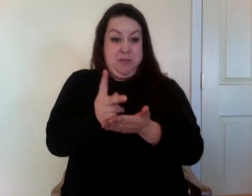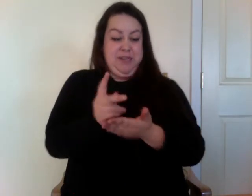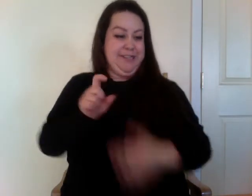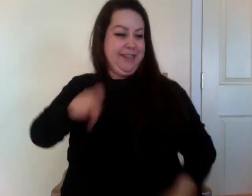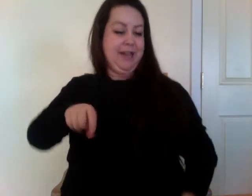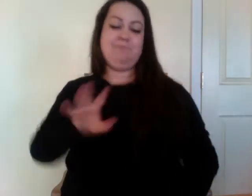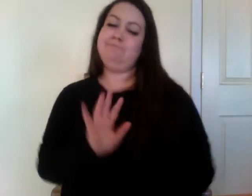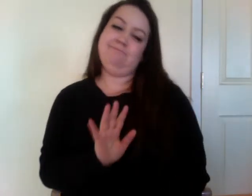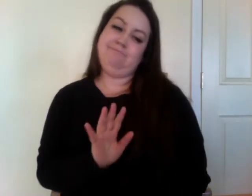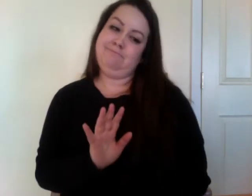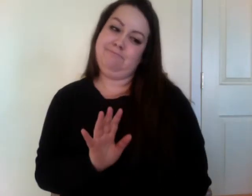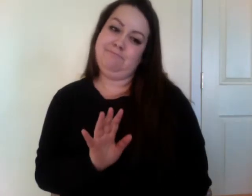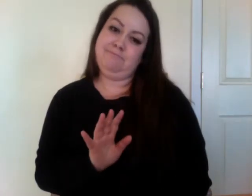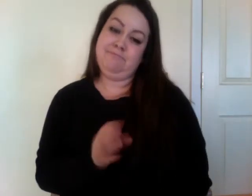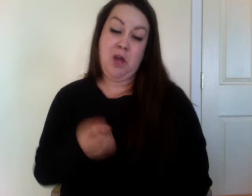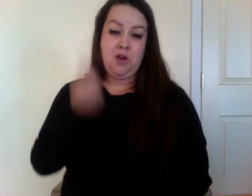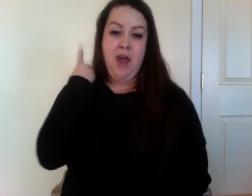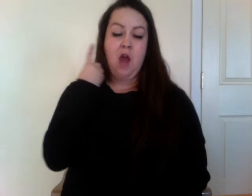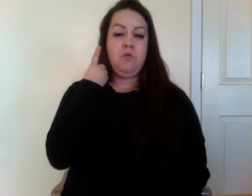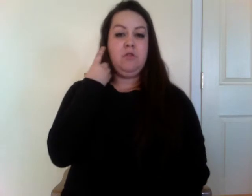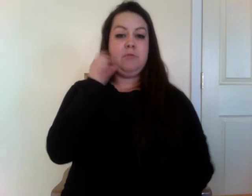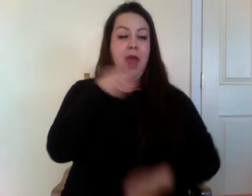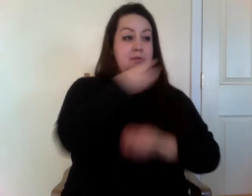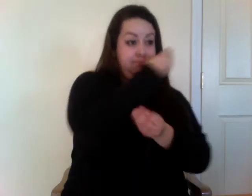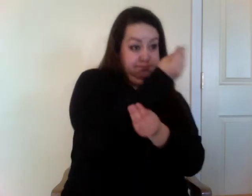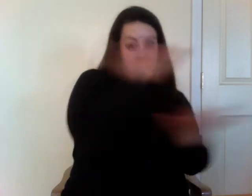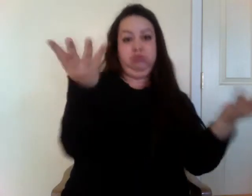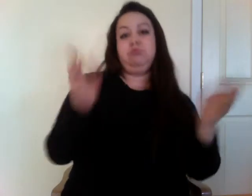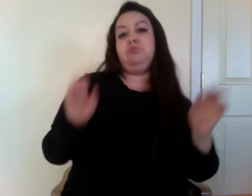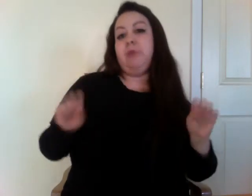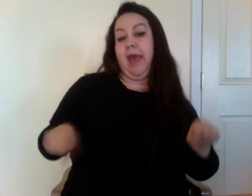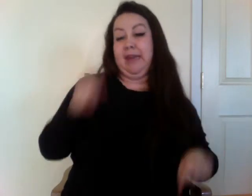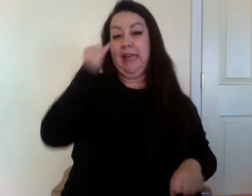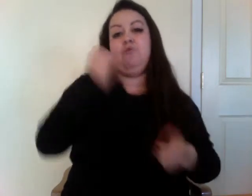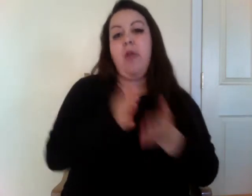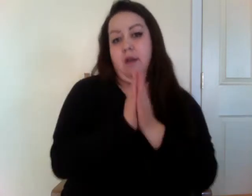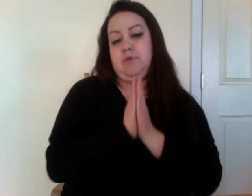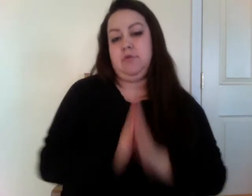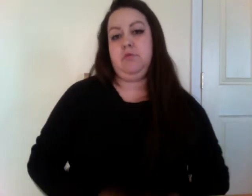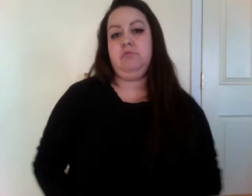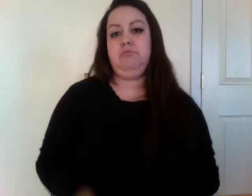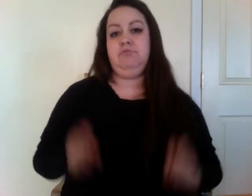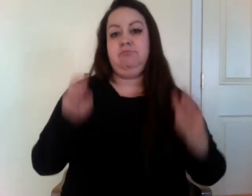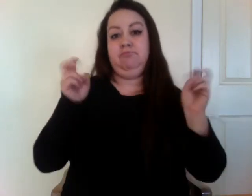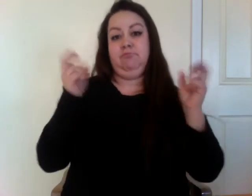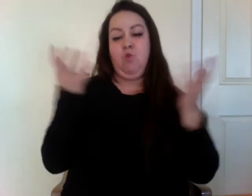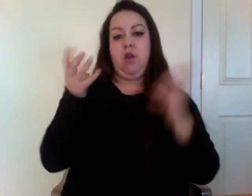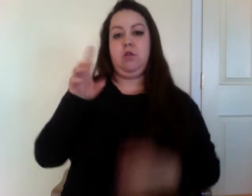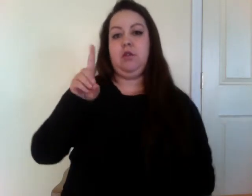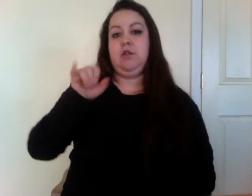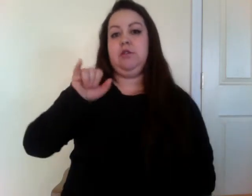this information with anybody and everybody who asks for it, and that's called directory information. Every college and